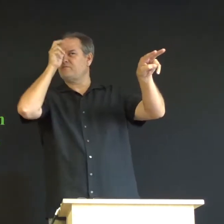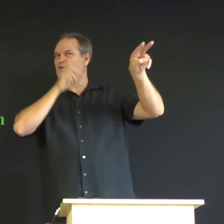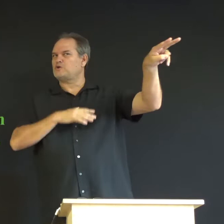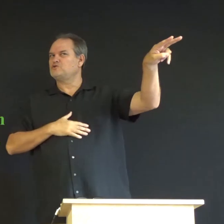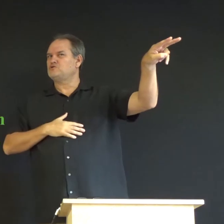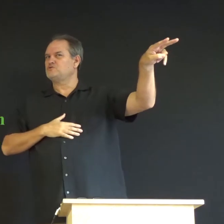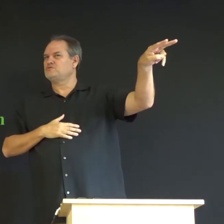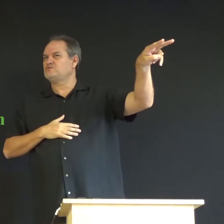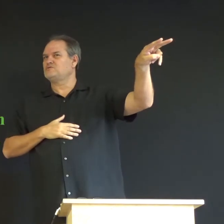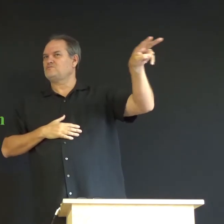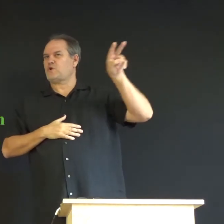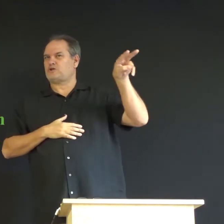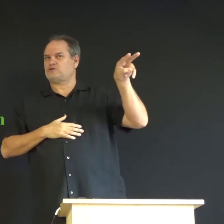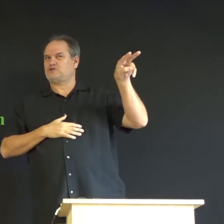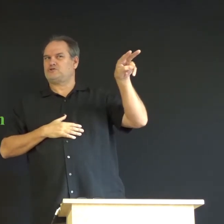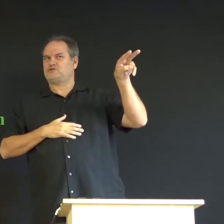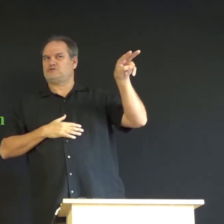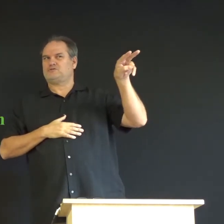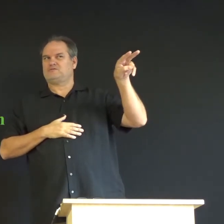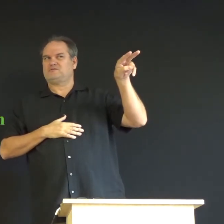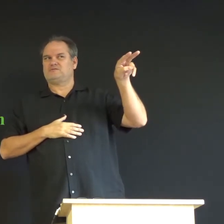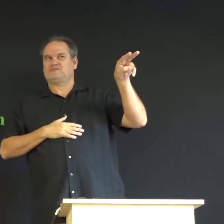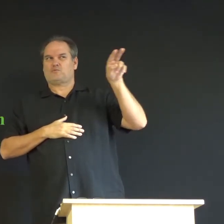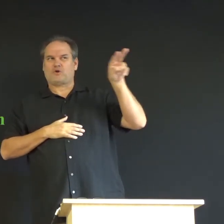pastor. Okay.